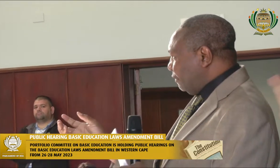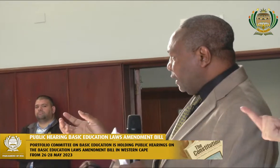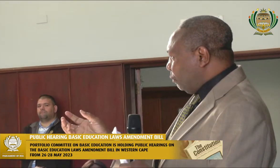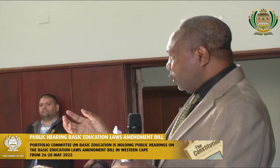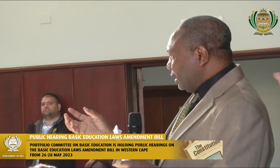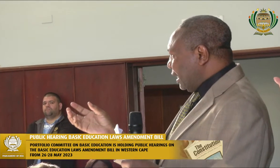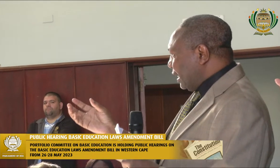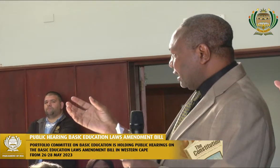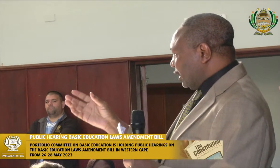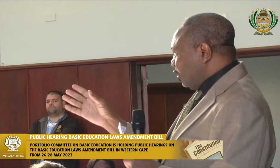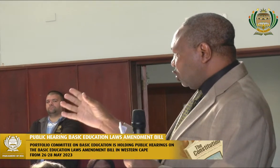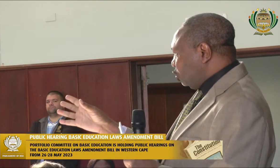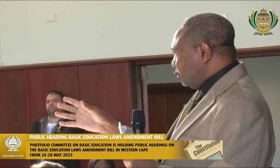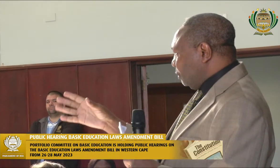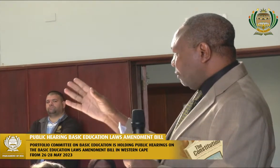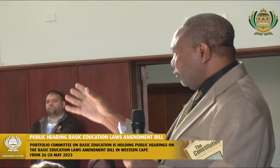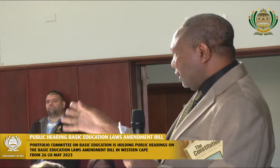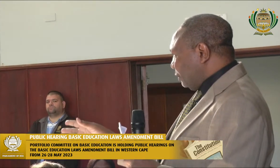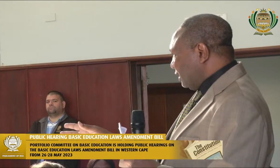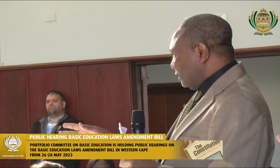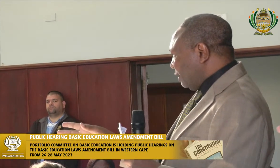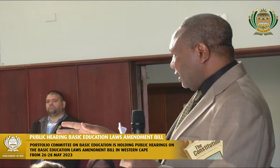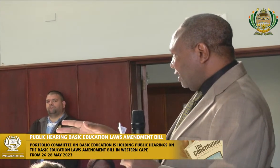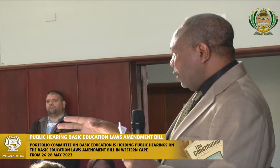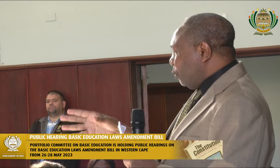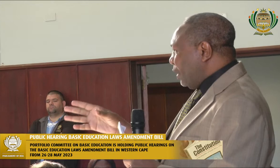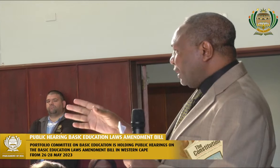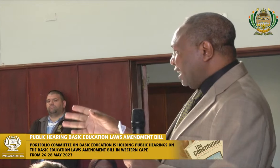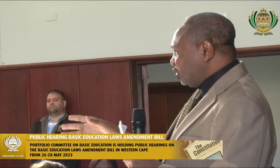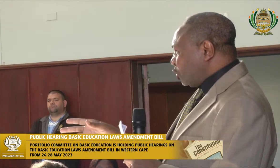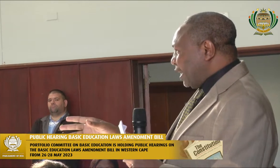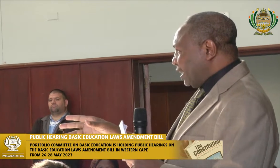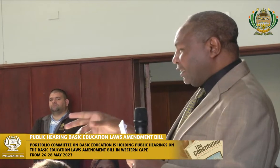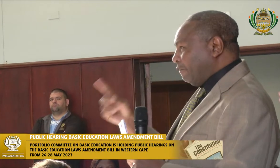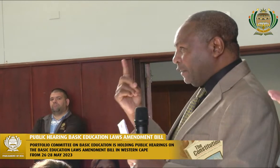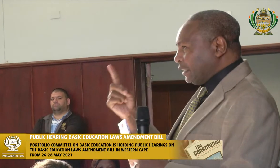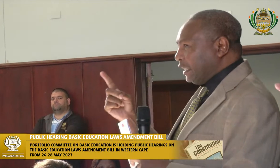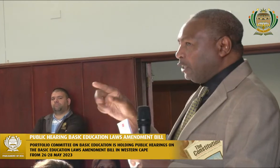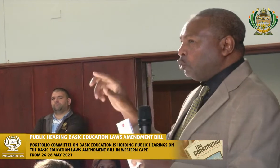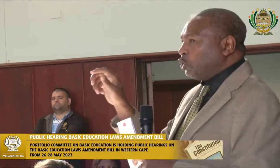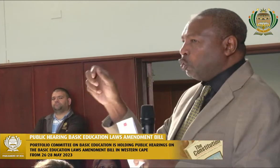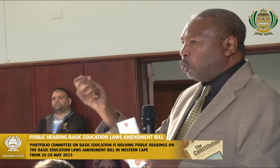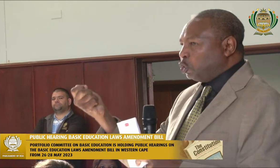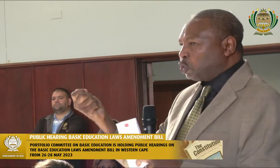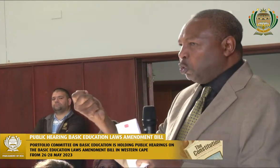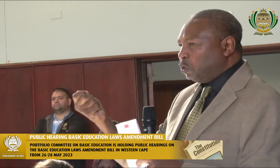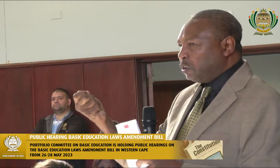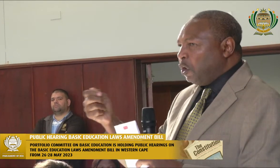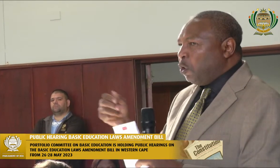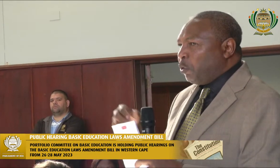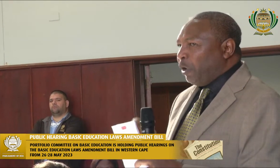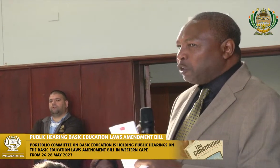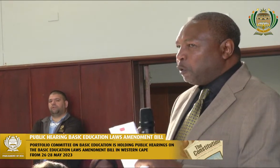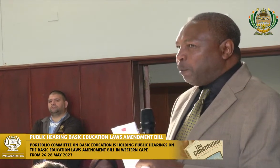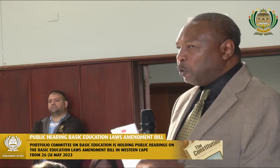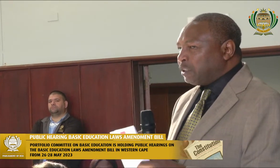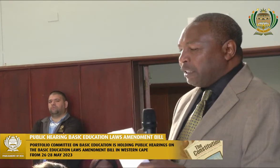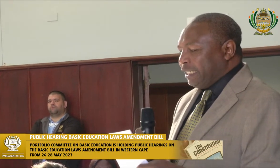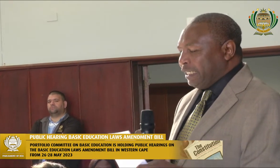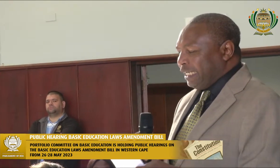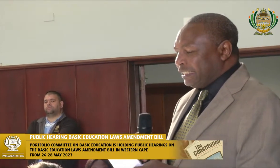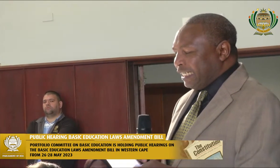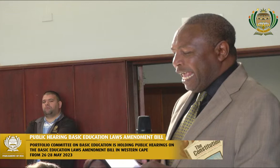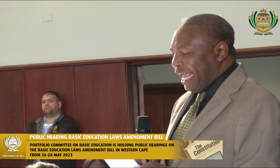small governing body that has issues maybe with the principal. When they strike, the first thing they do is to close schools. We want to